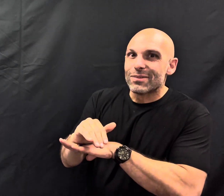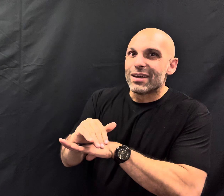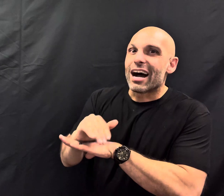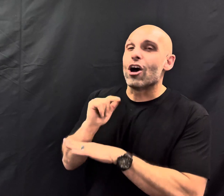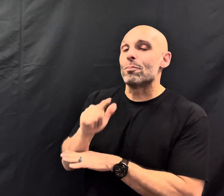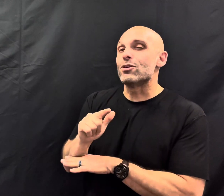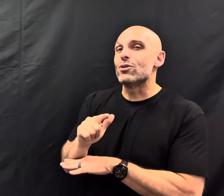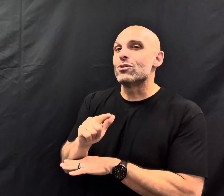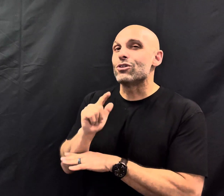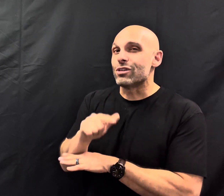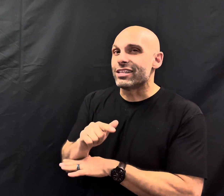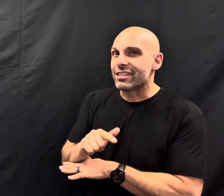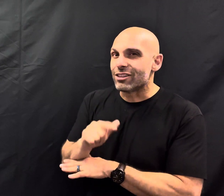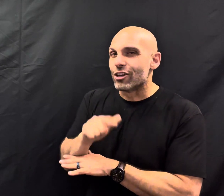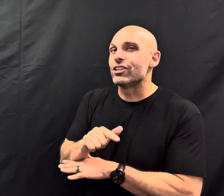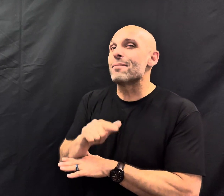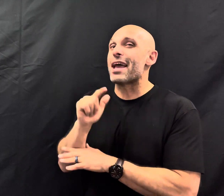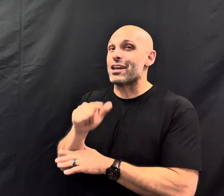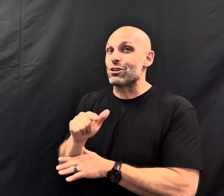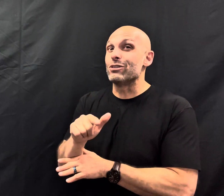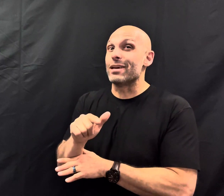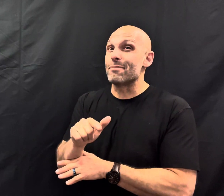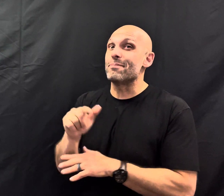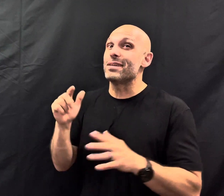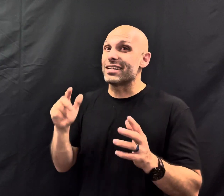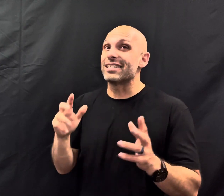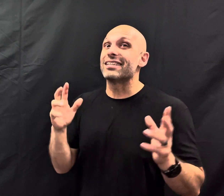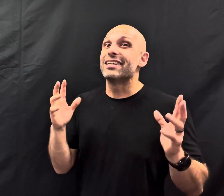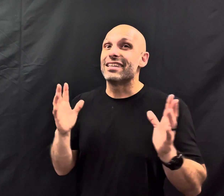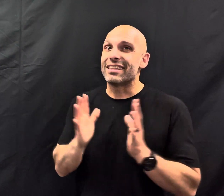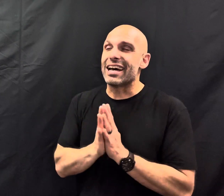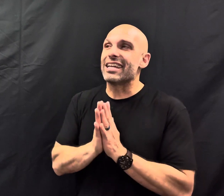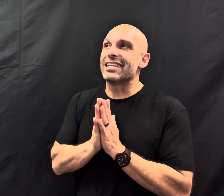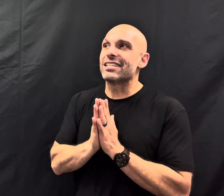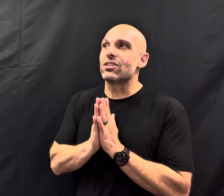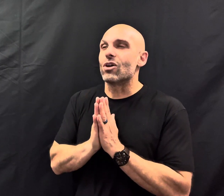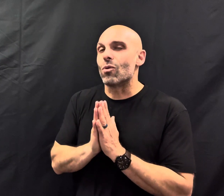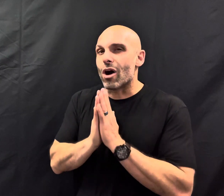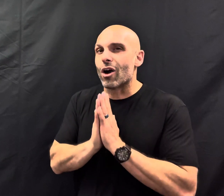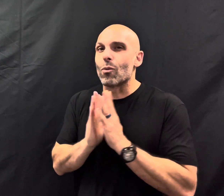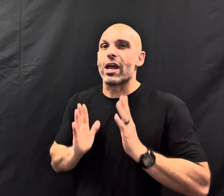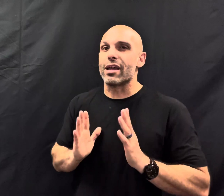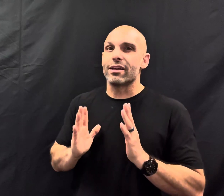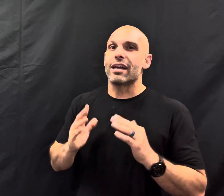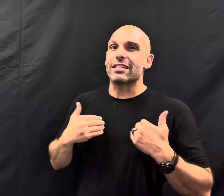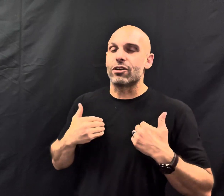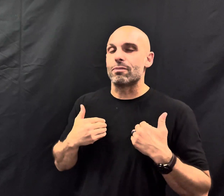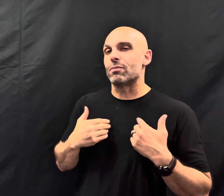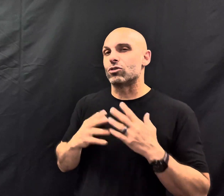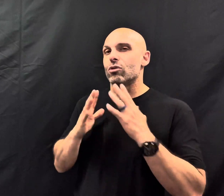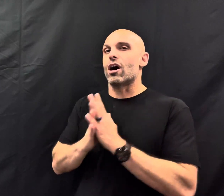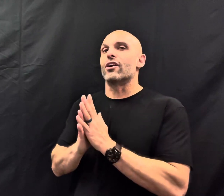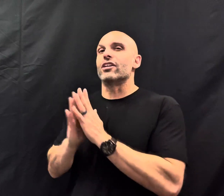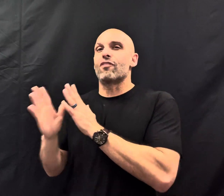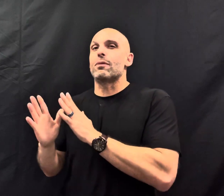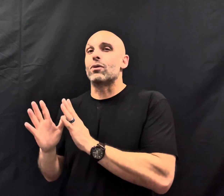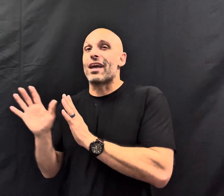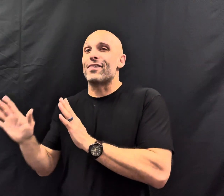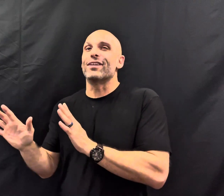I hope you learn them and use them, because that is our way as hearing people to honor deaf people and their